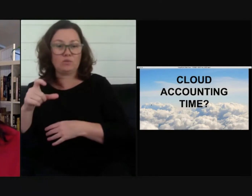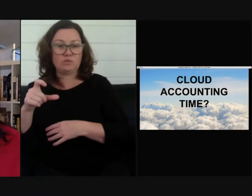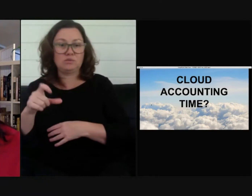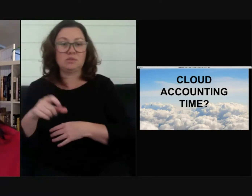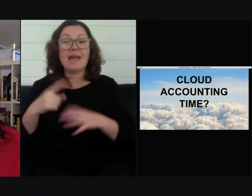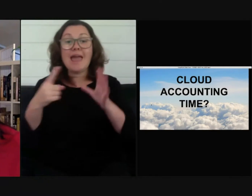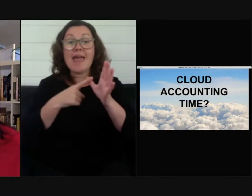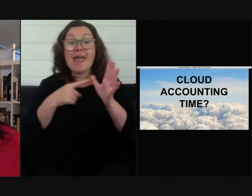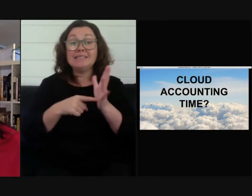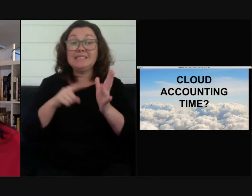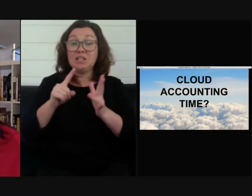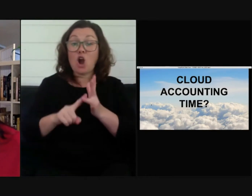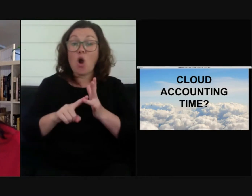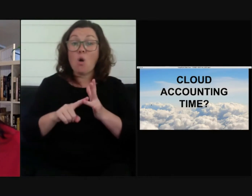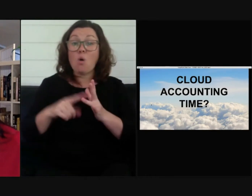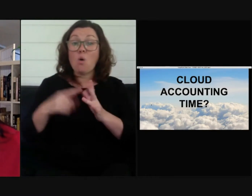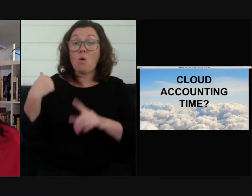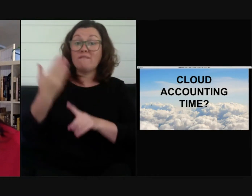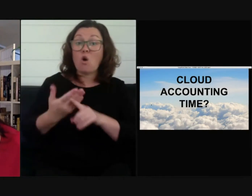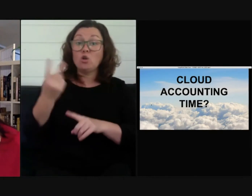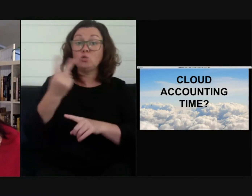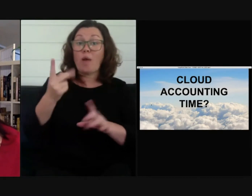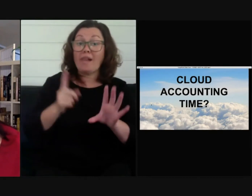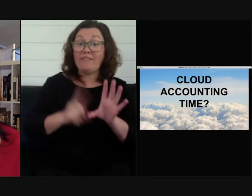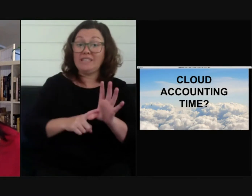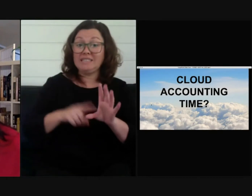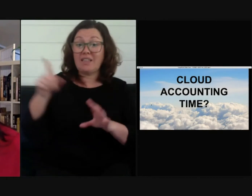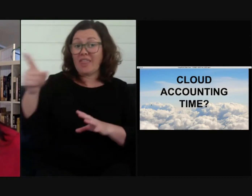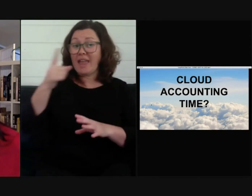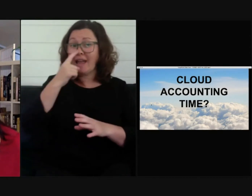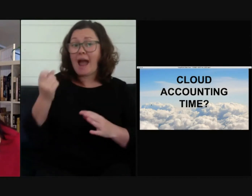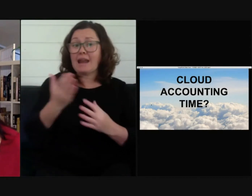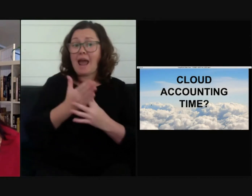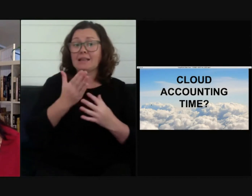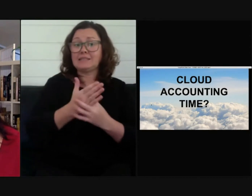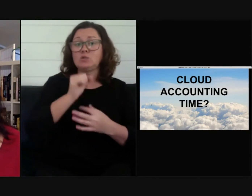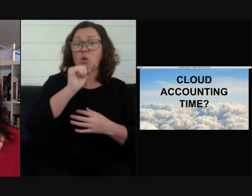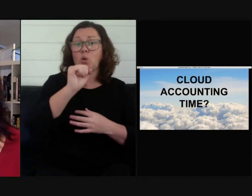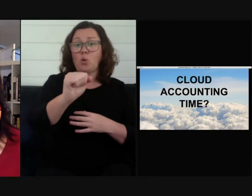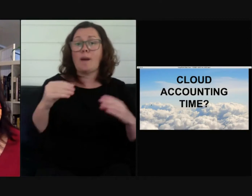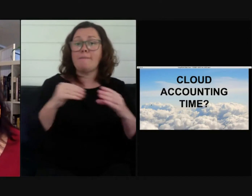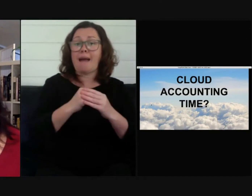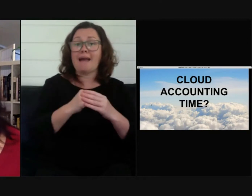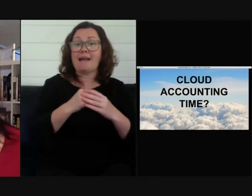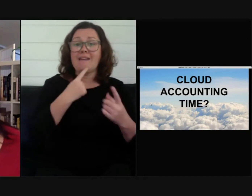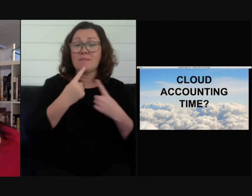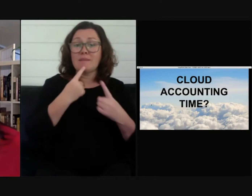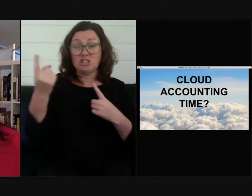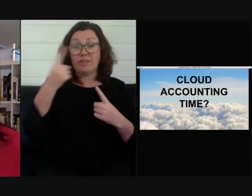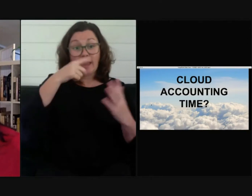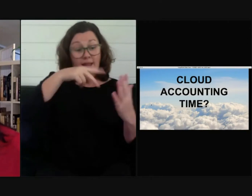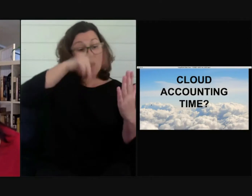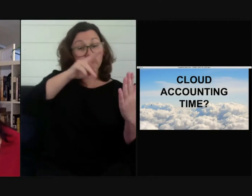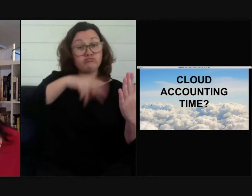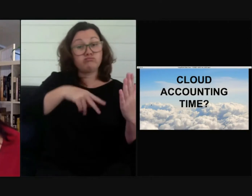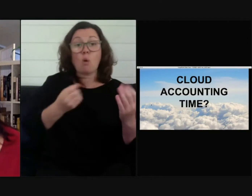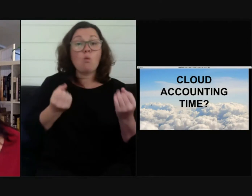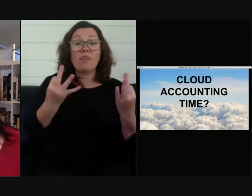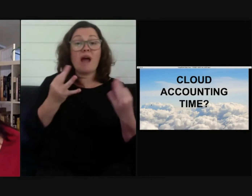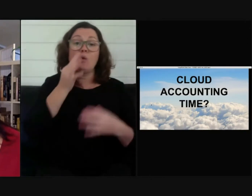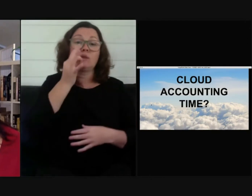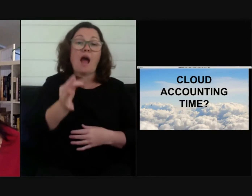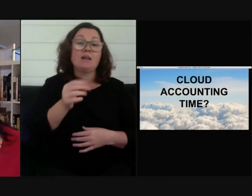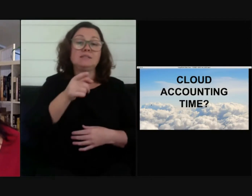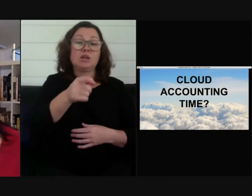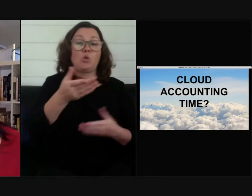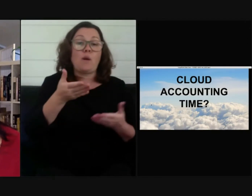to access the details of your bank accounts without requiring your permission. So if you are reporting on what's happening in